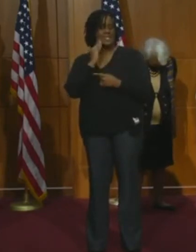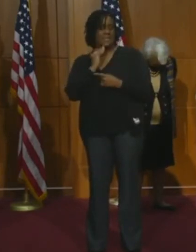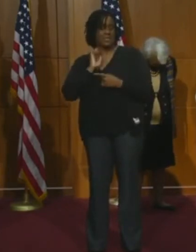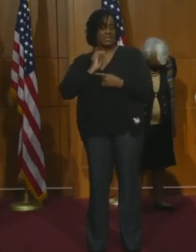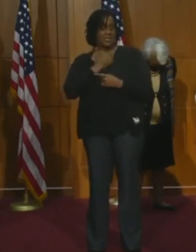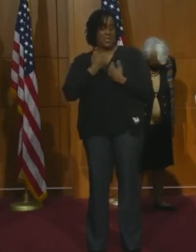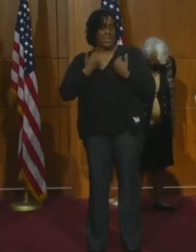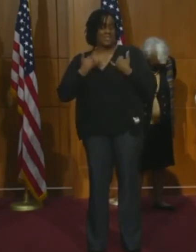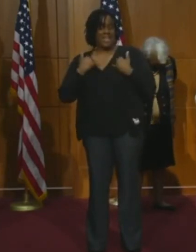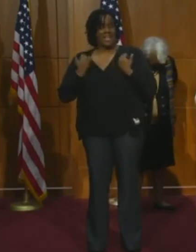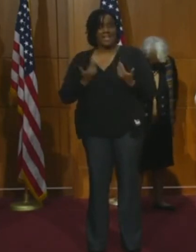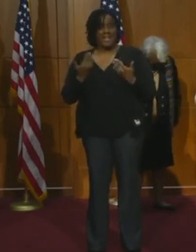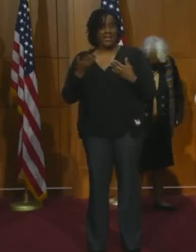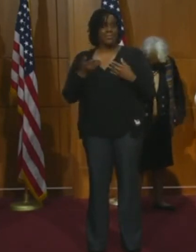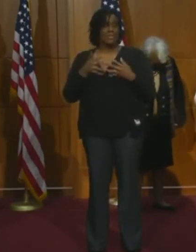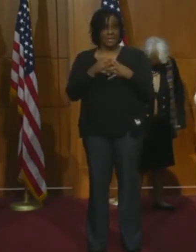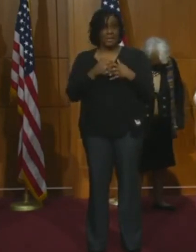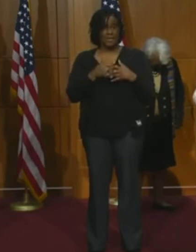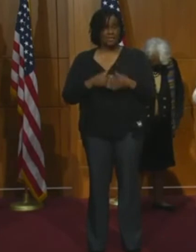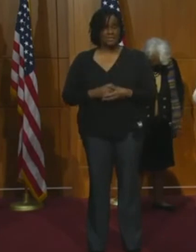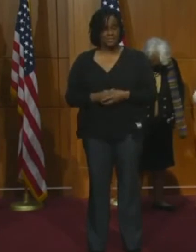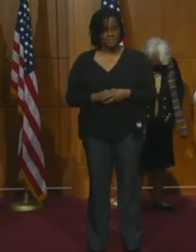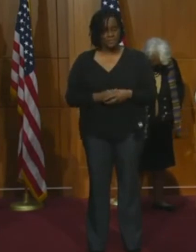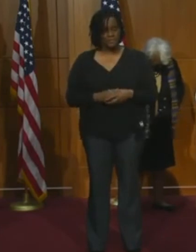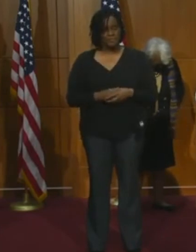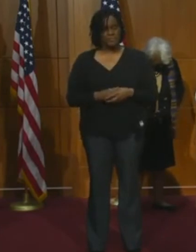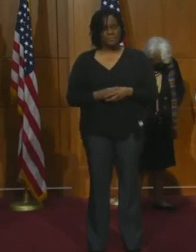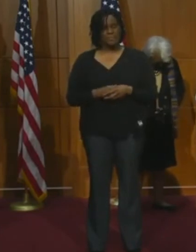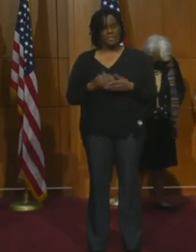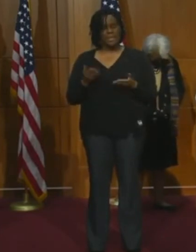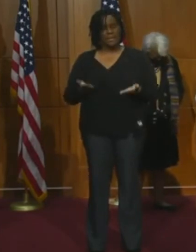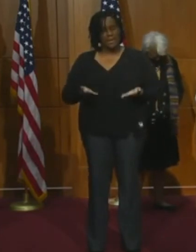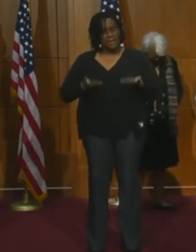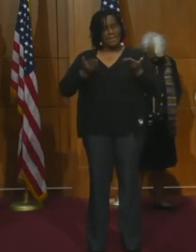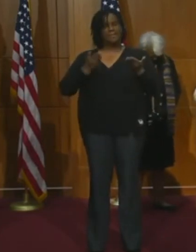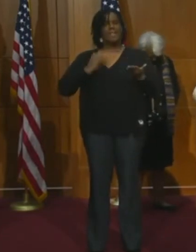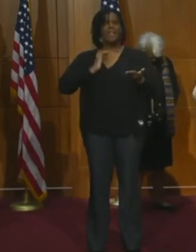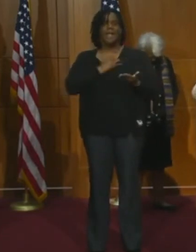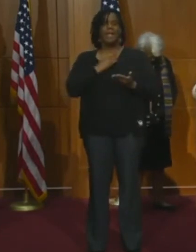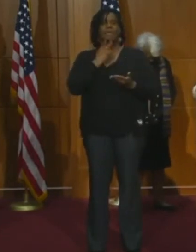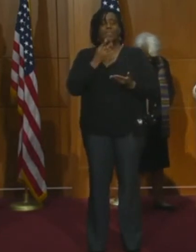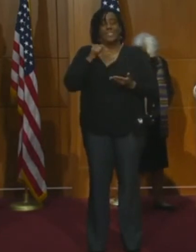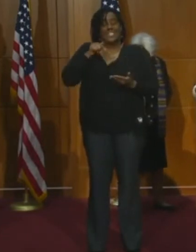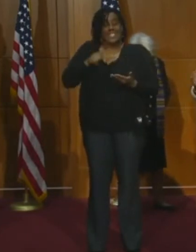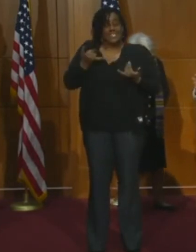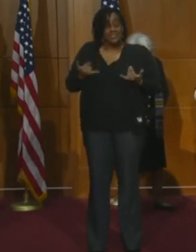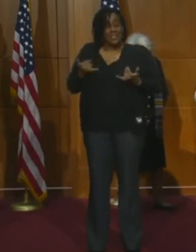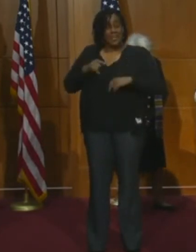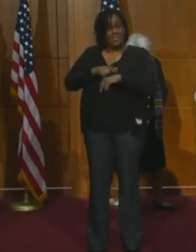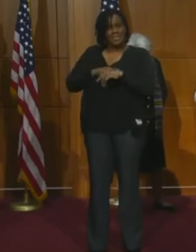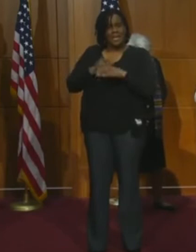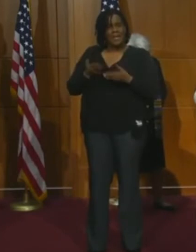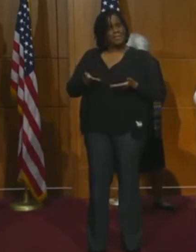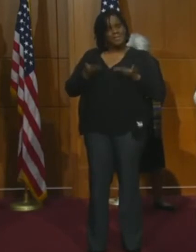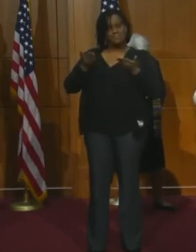have had here in America in lifting our voices. This is the time to lift